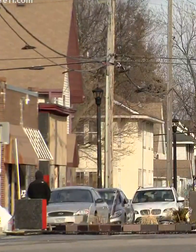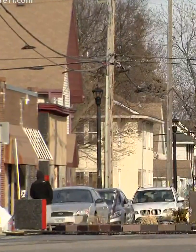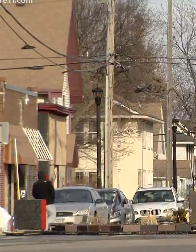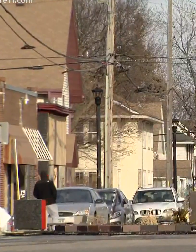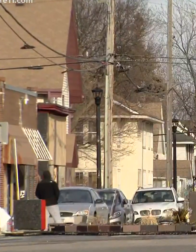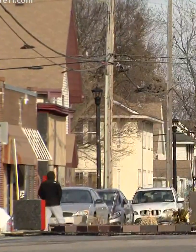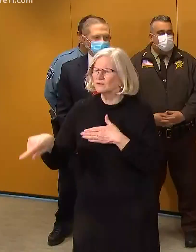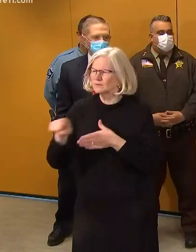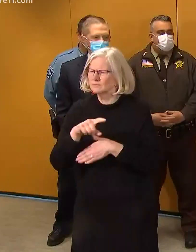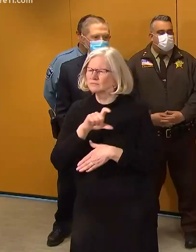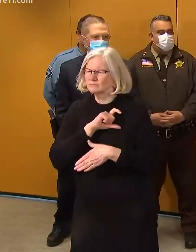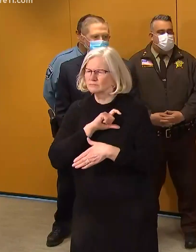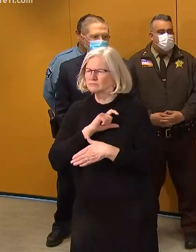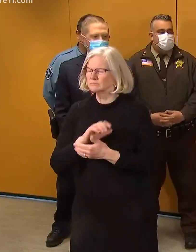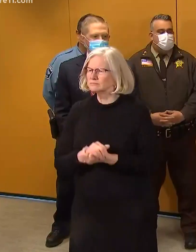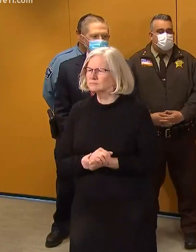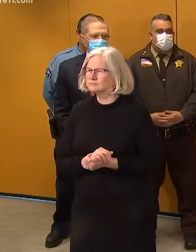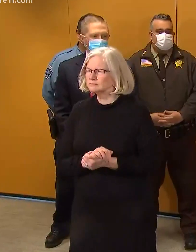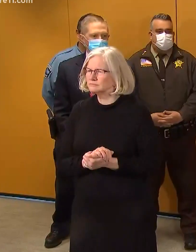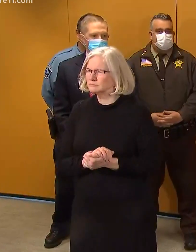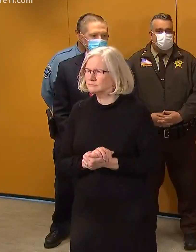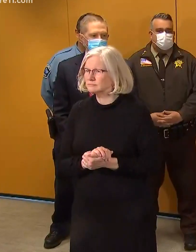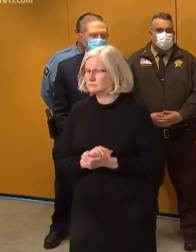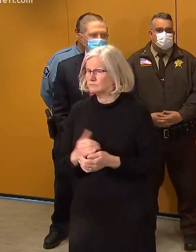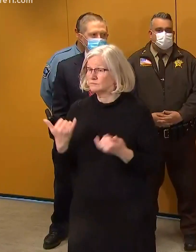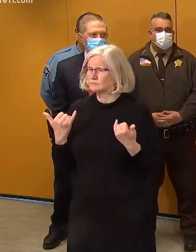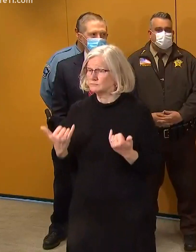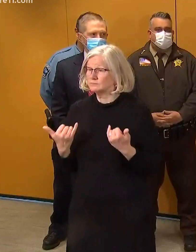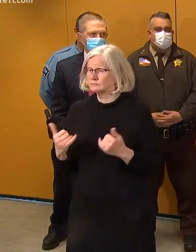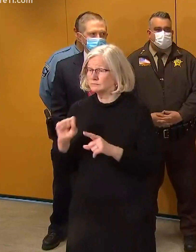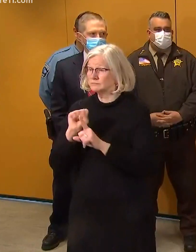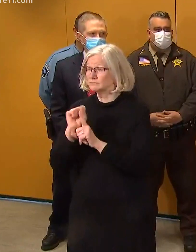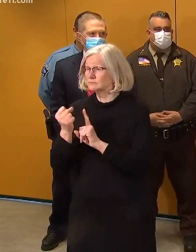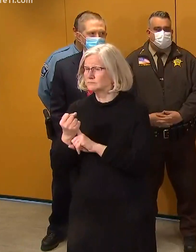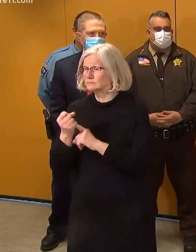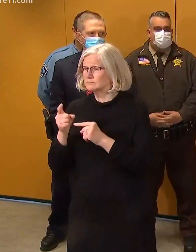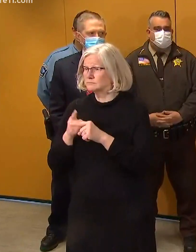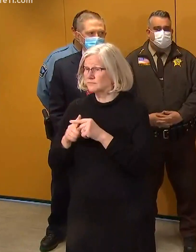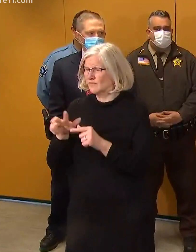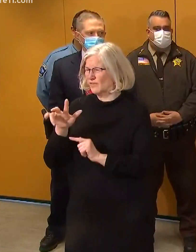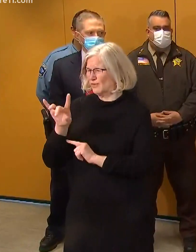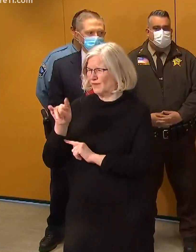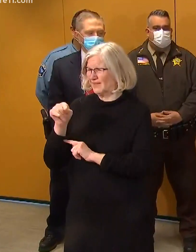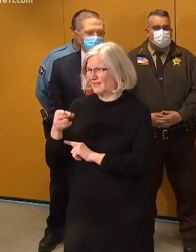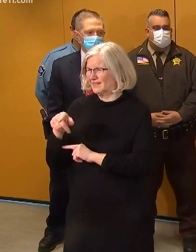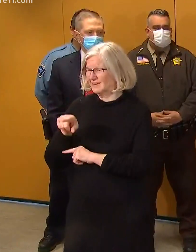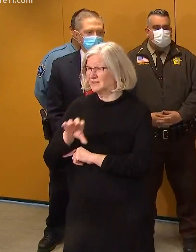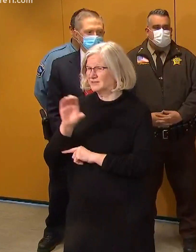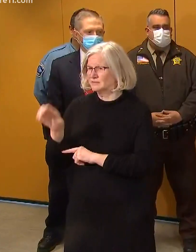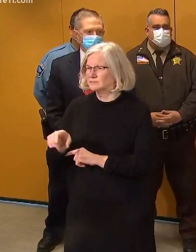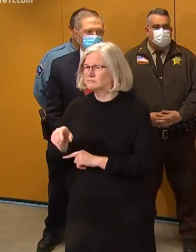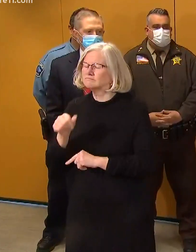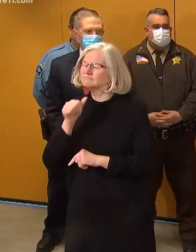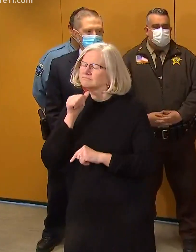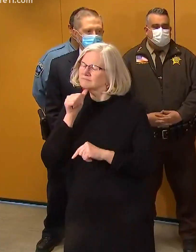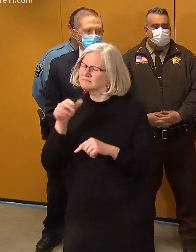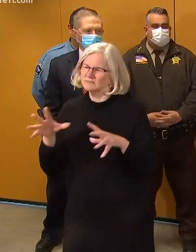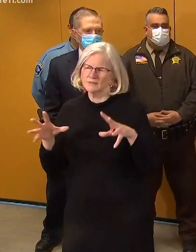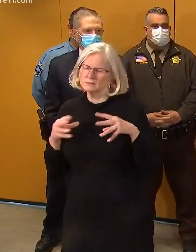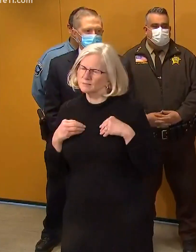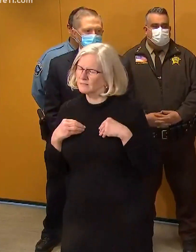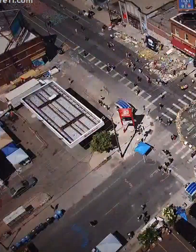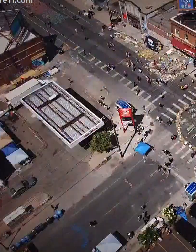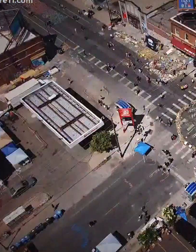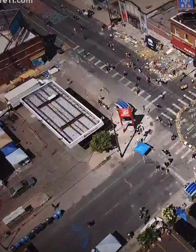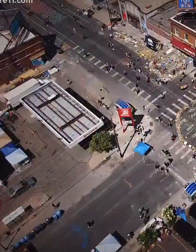current situation at 38th in Chicago is unacceptable and will not and must not